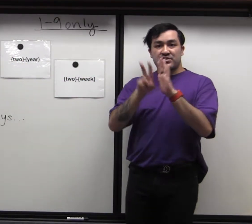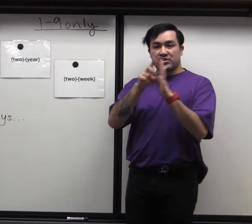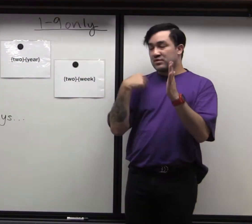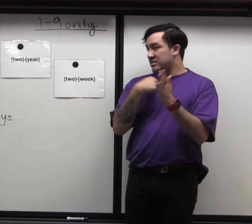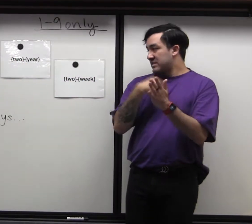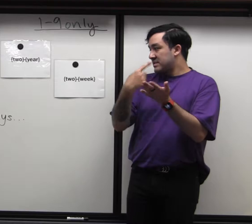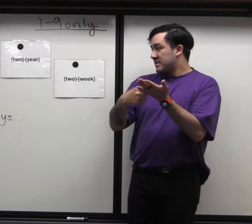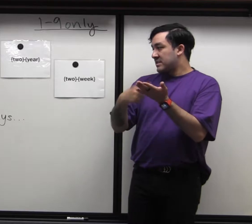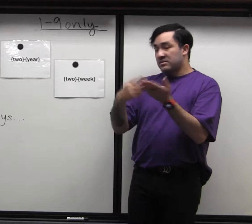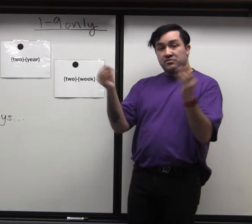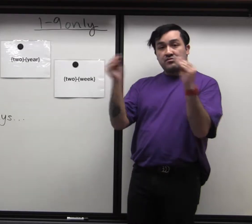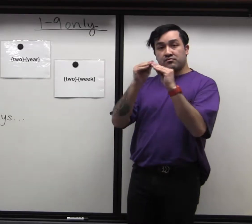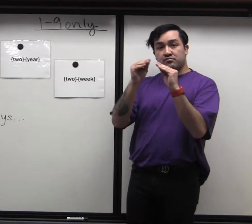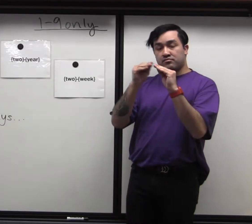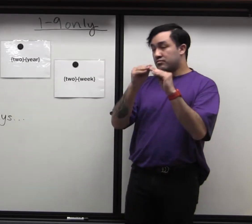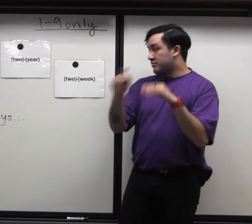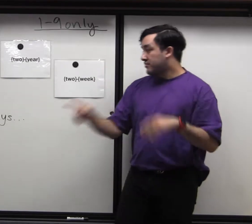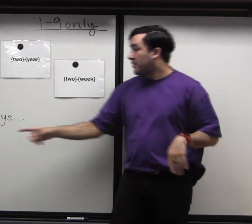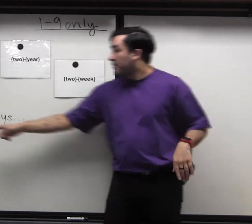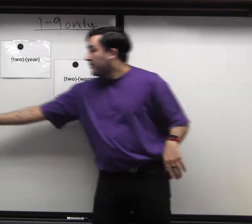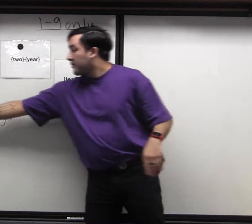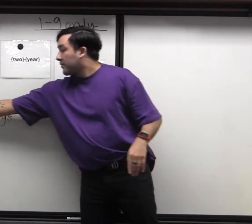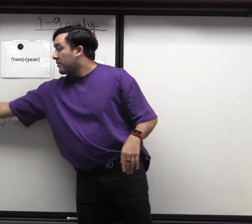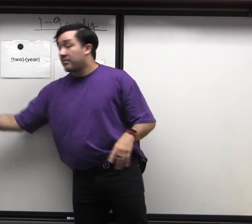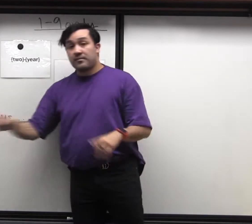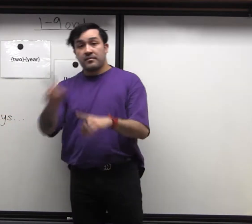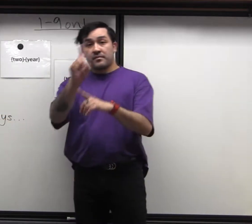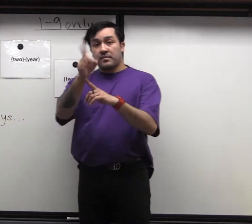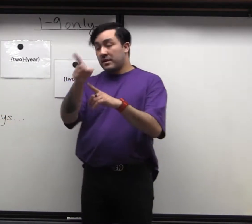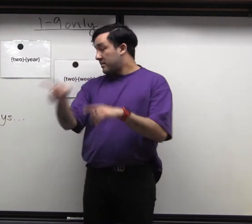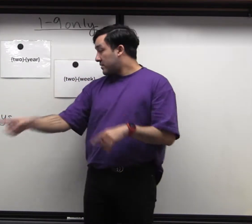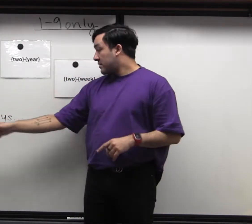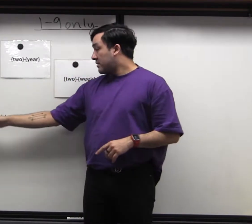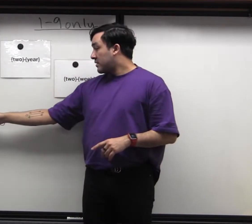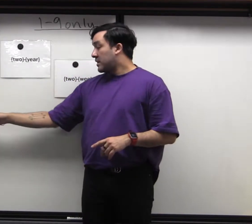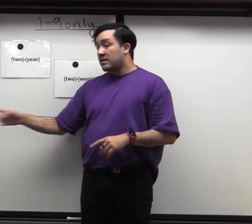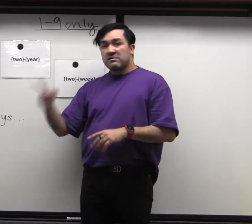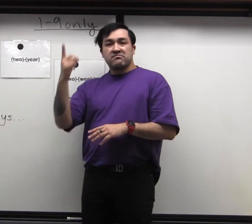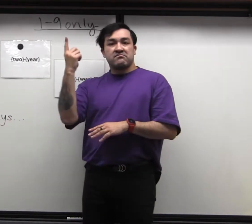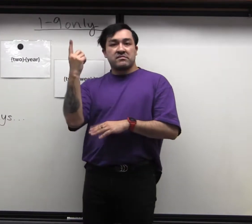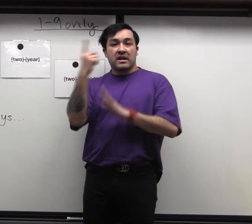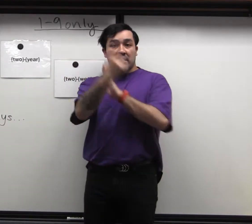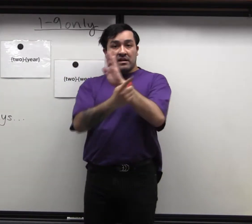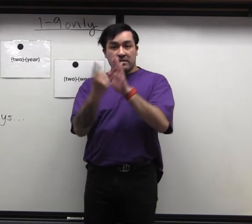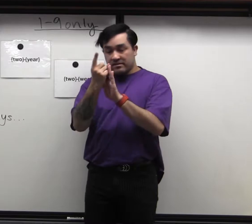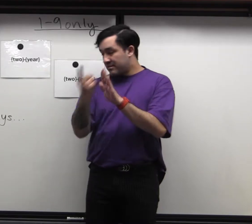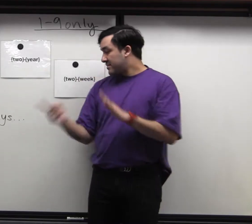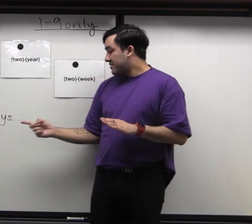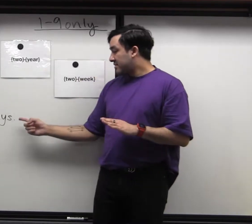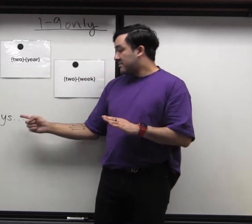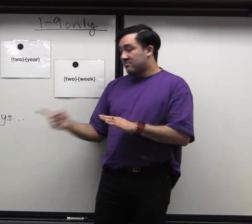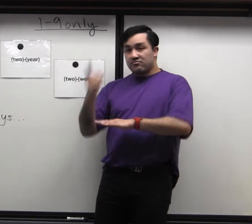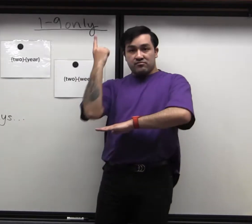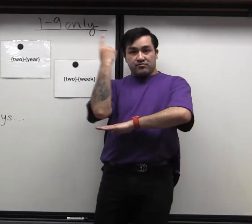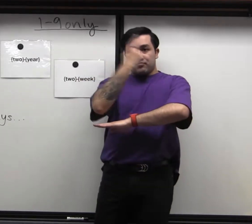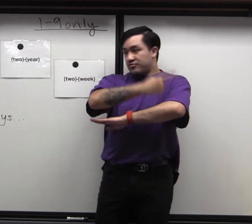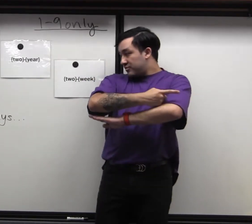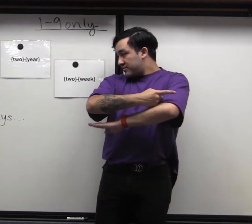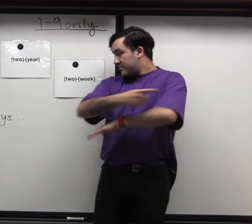little bit faster to cite those phrases. And so today we're going to talk about some more. Talk about minutes, hours,